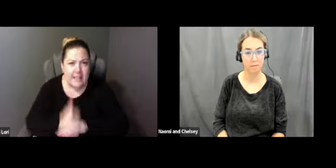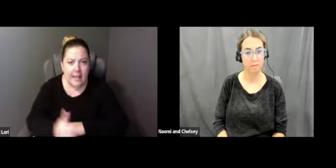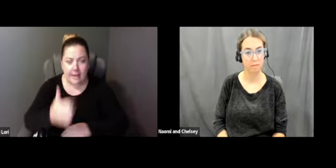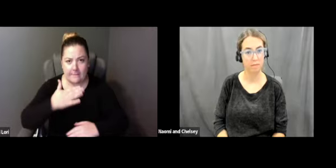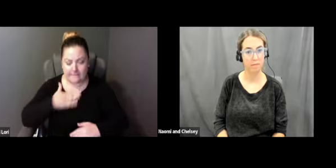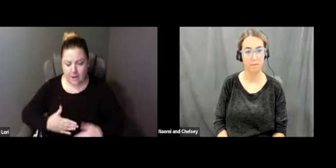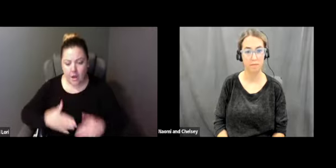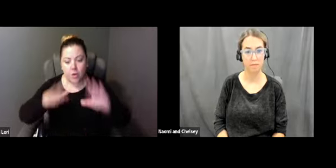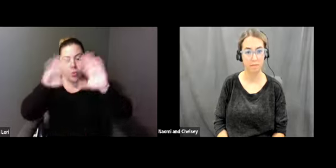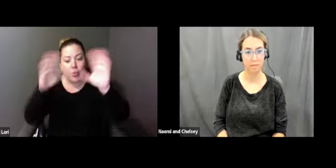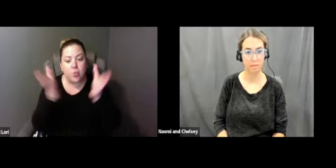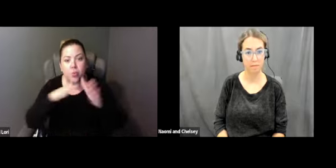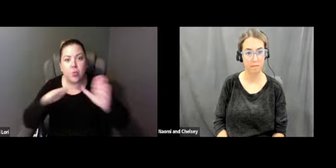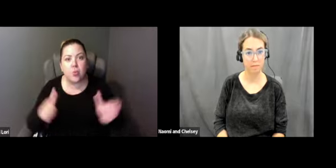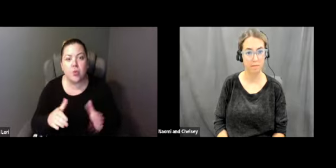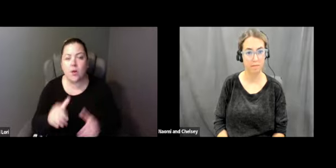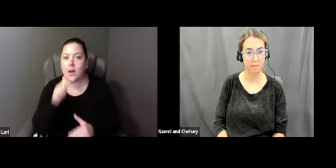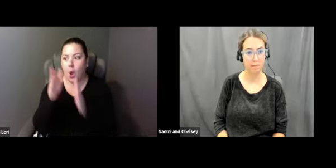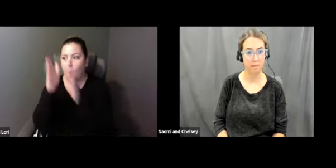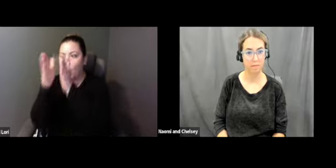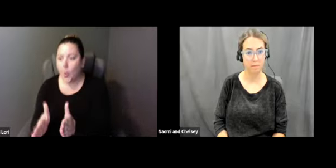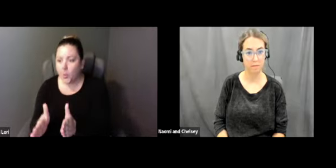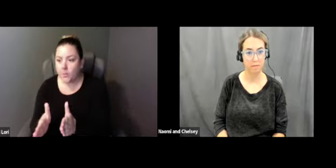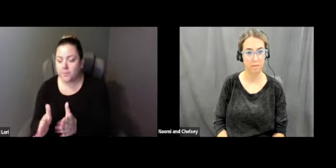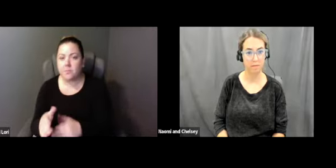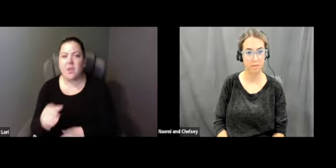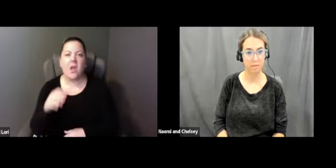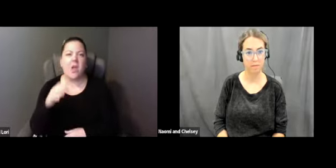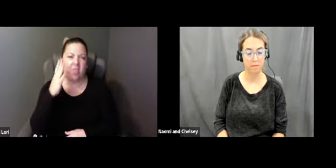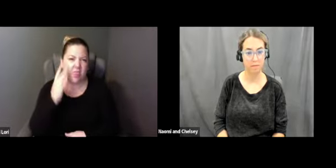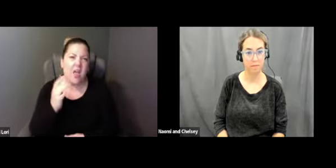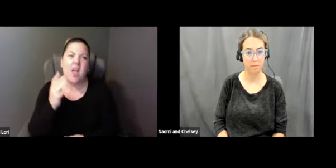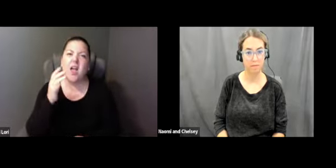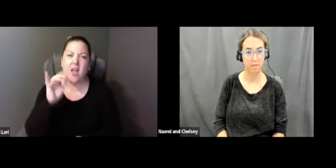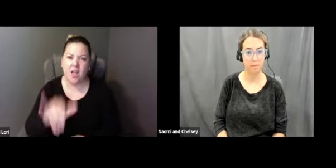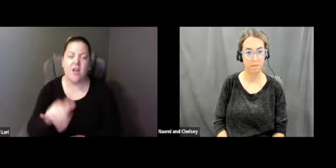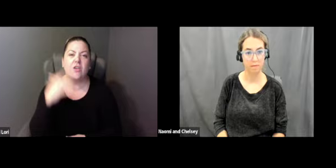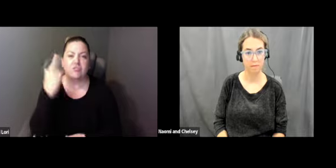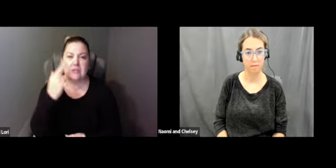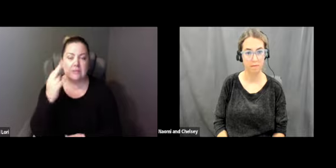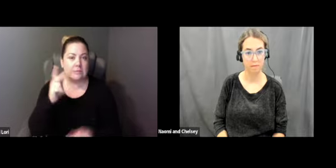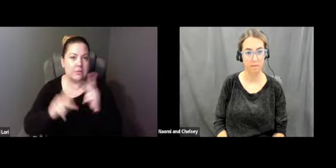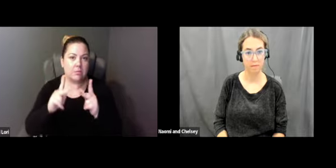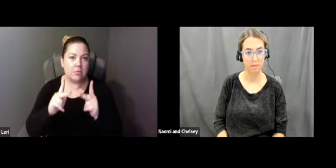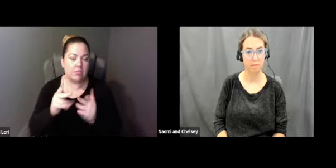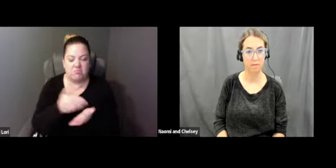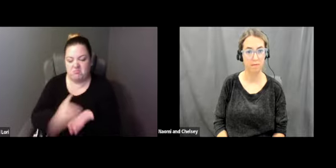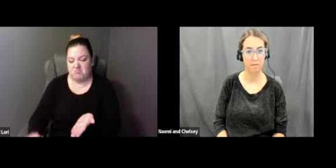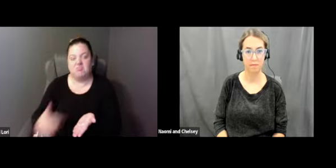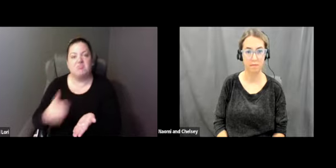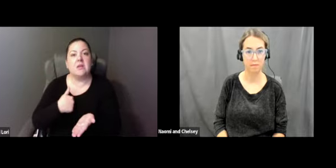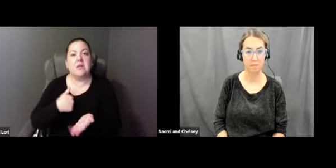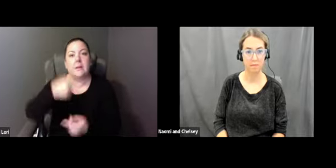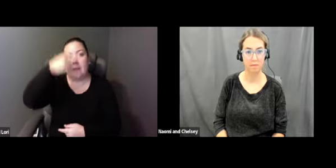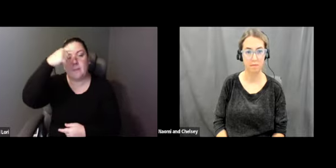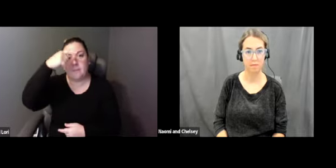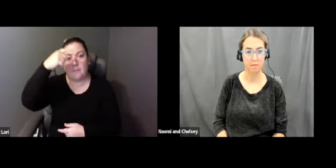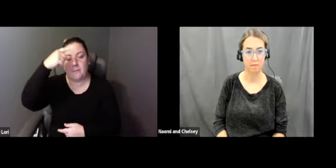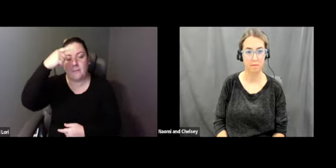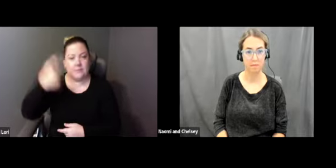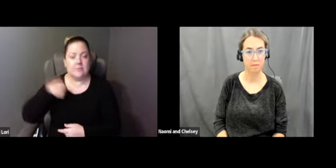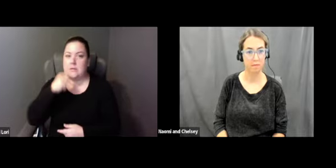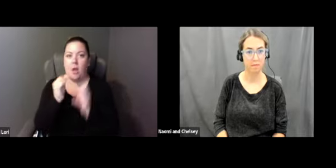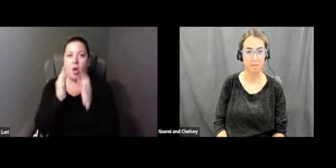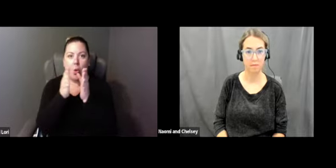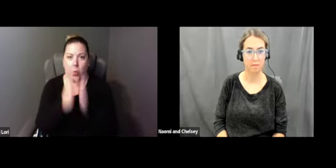young, impressionable brain could understand. I didn't look like these girls, and that's why nobody wanted to date me, right? And it was,